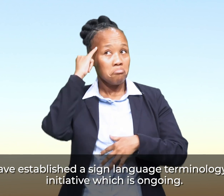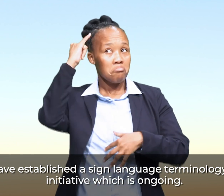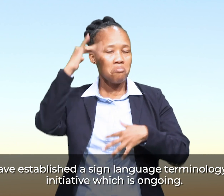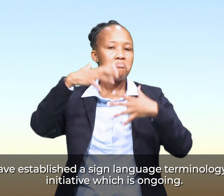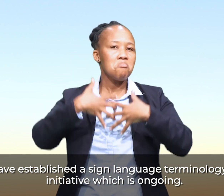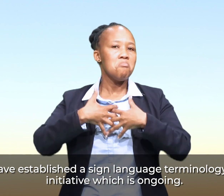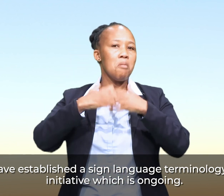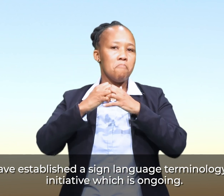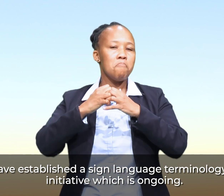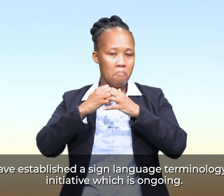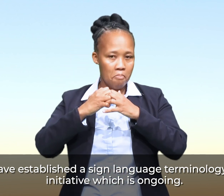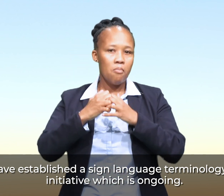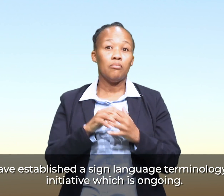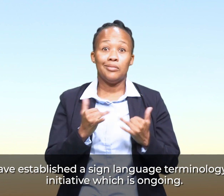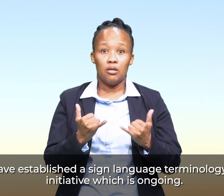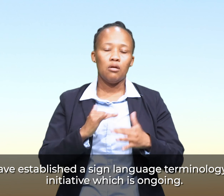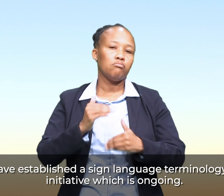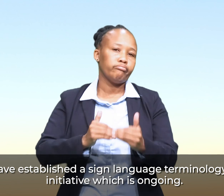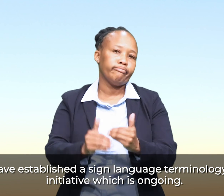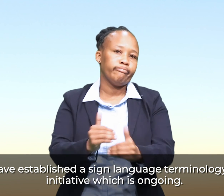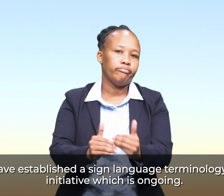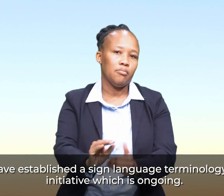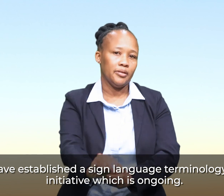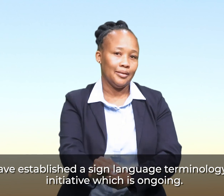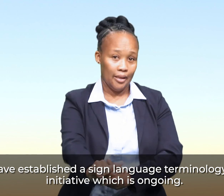Bank initiative, which is ongoing.